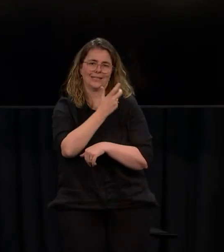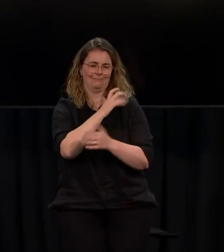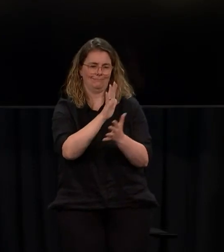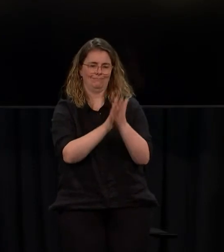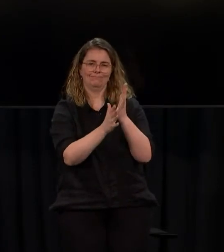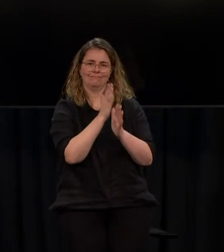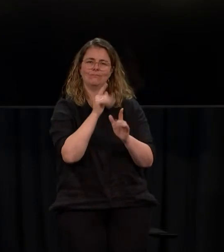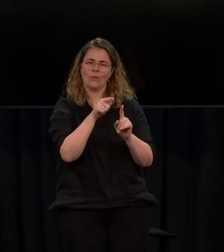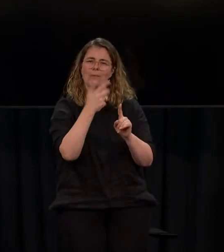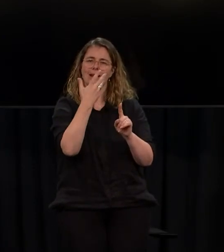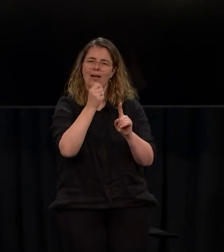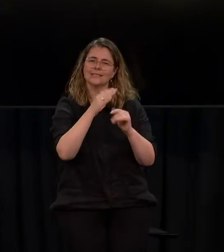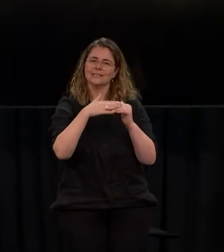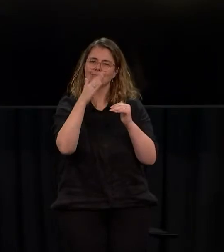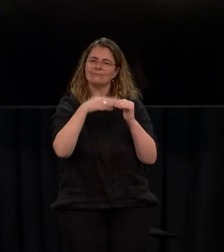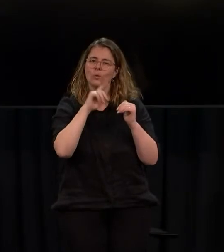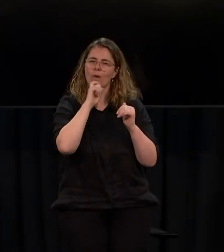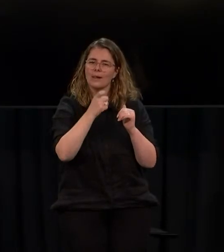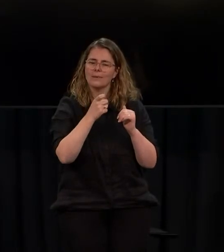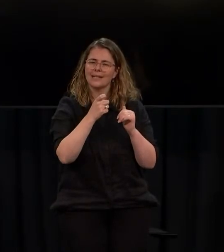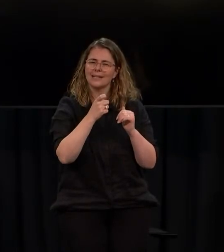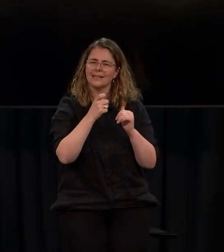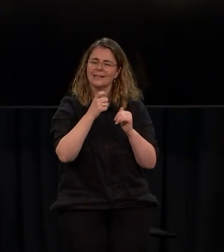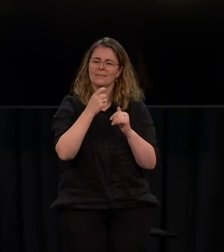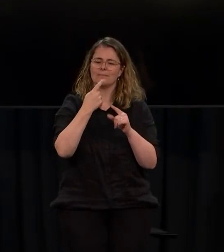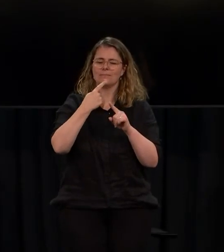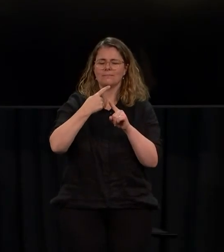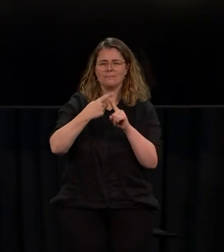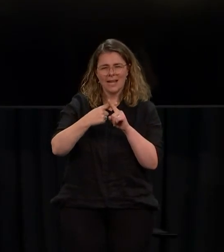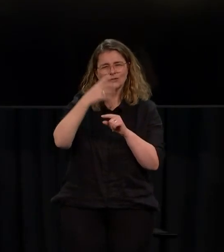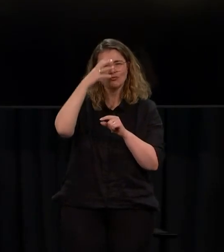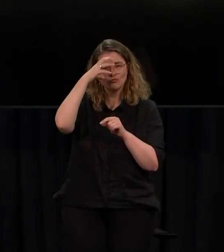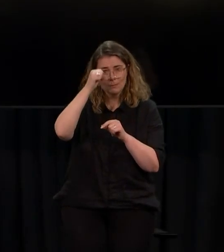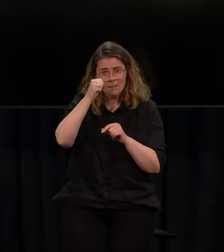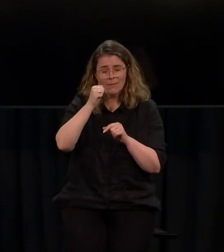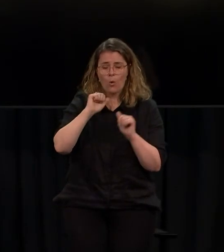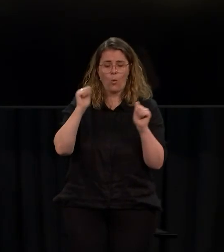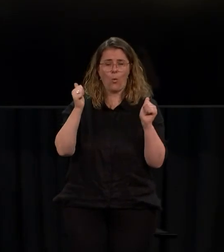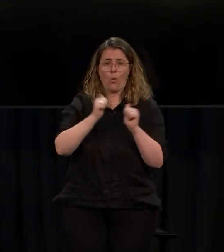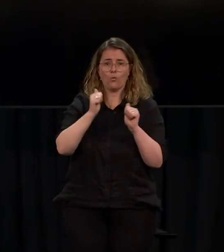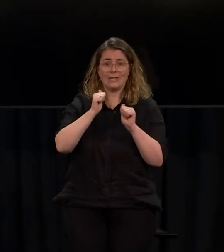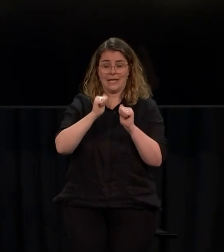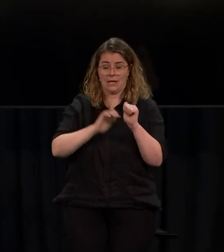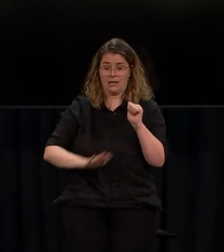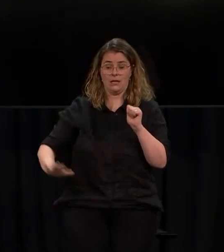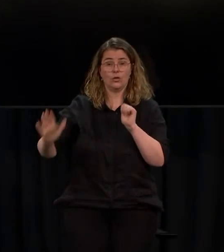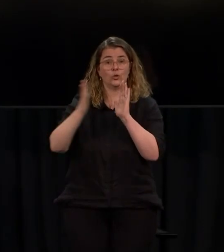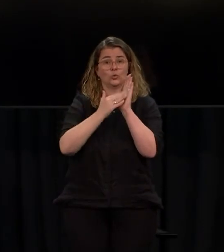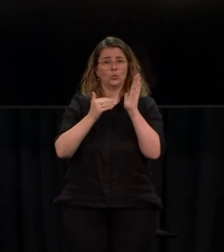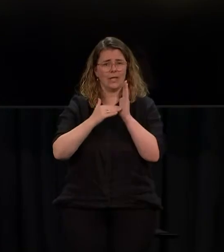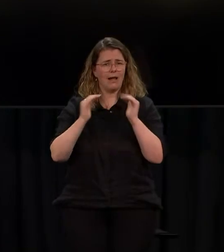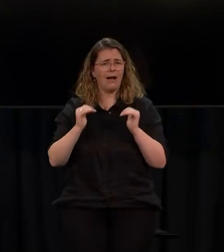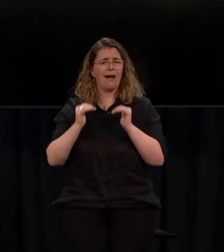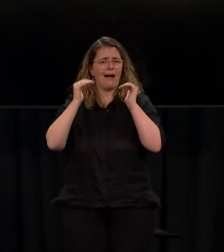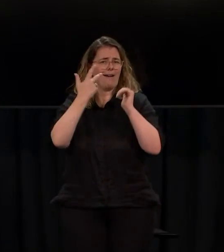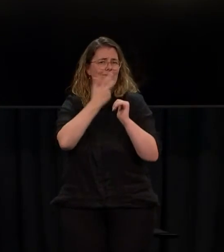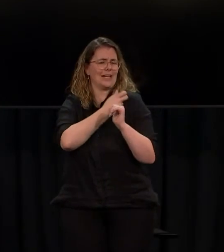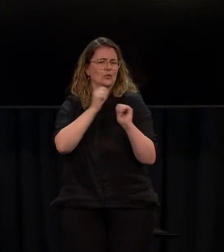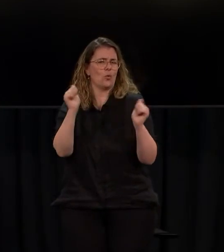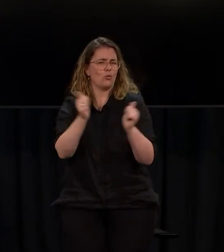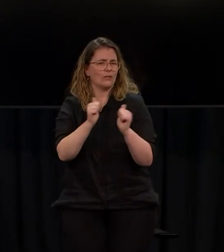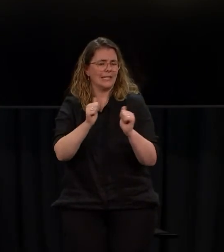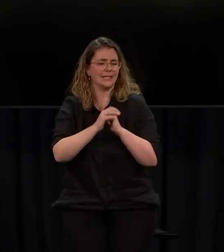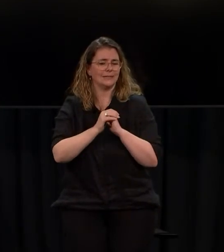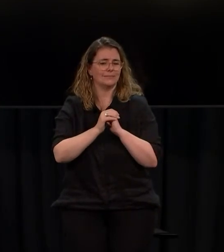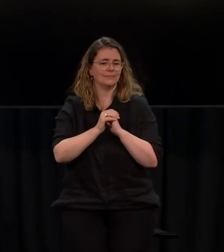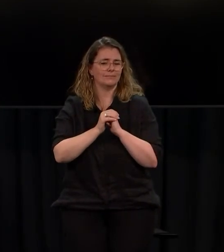all need to remember here is that we are already a highly vaccinated population. Of course, we've always done